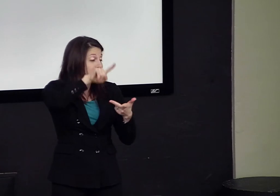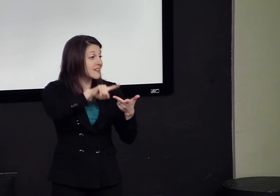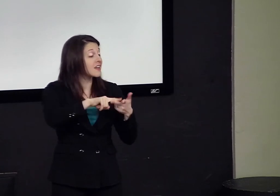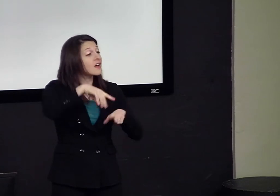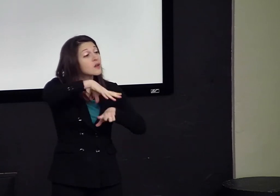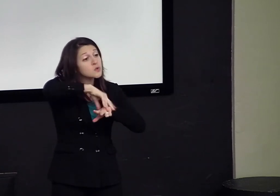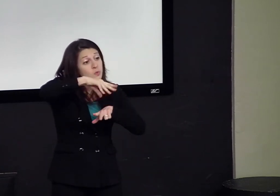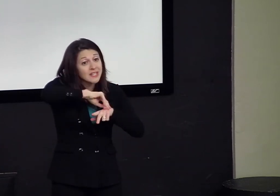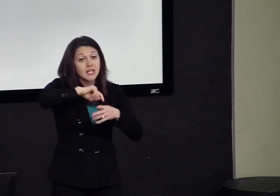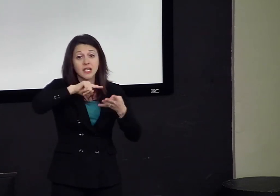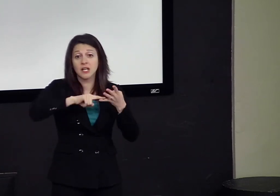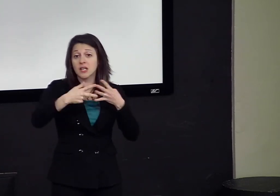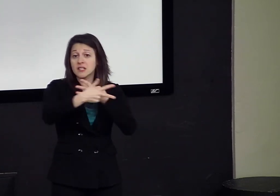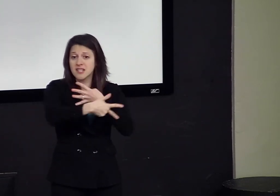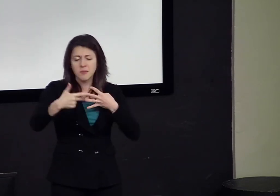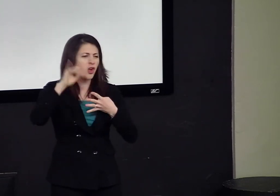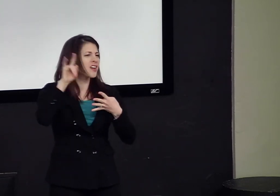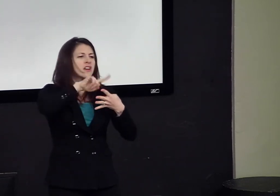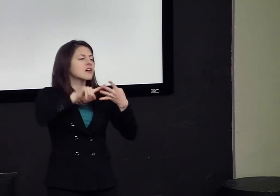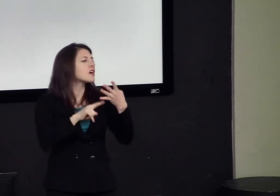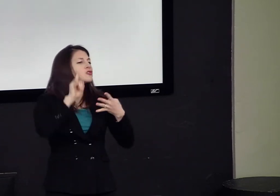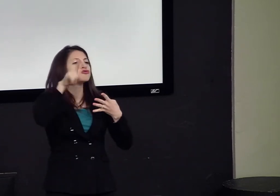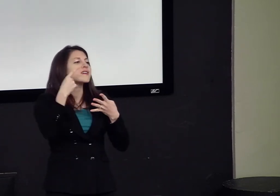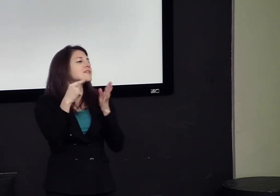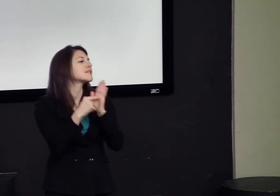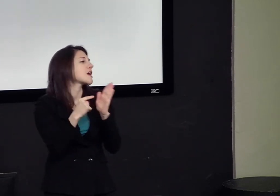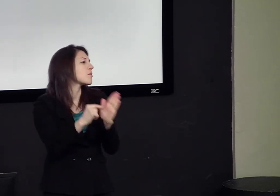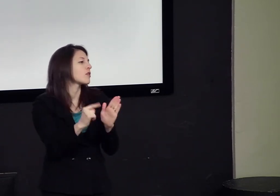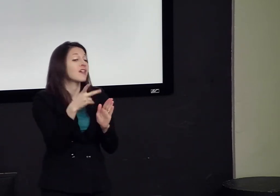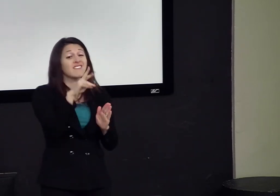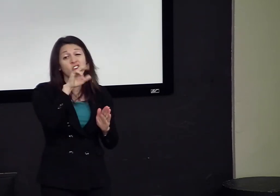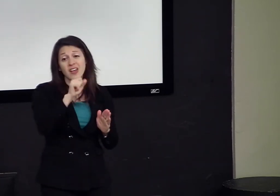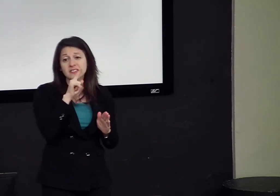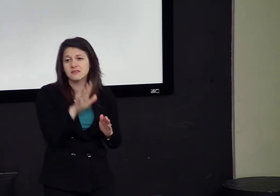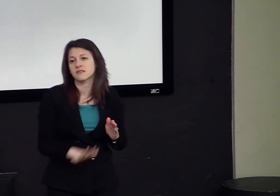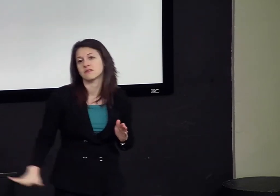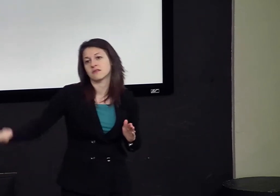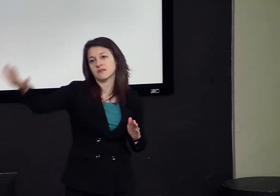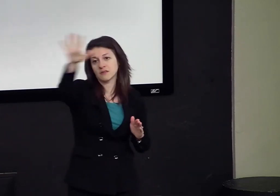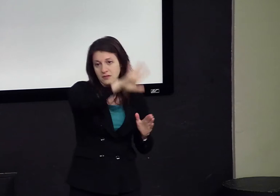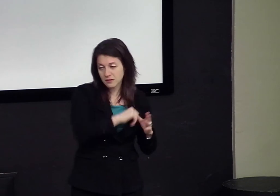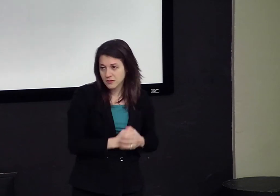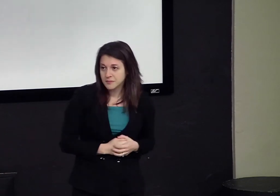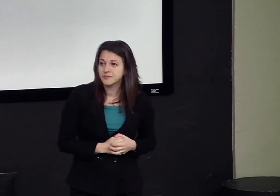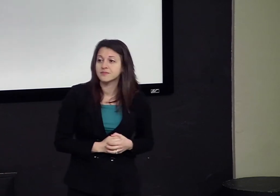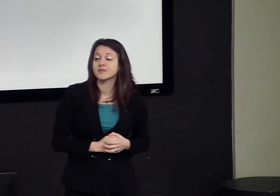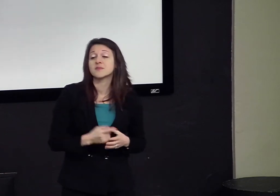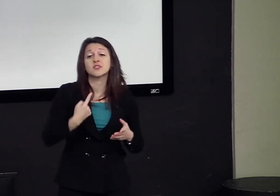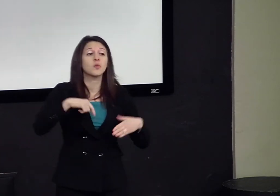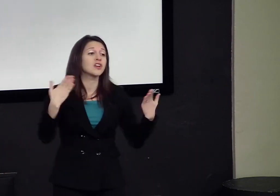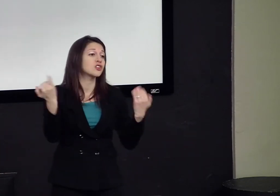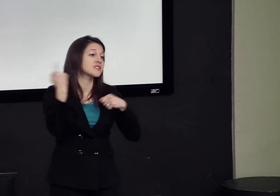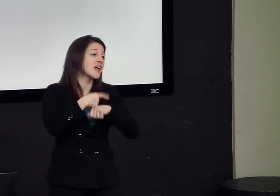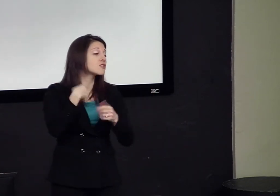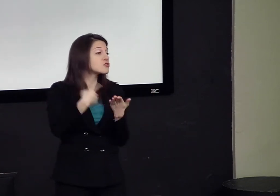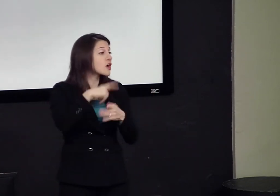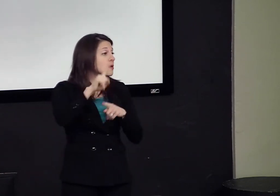services. So France, Germany, Sweden, Denmark, those are just a couple of countries that are also offering VRS services. For